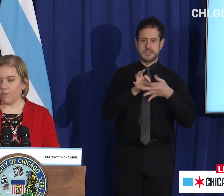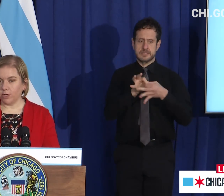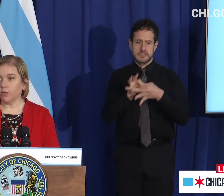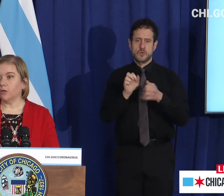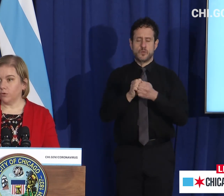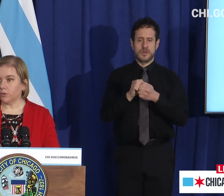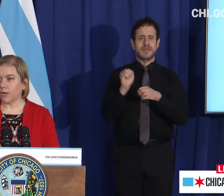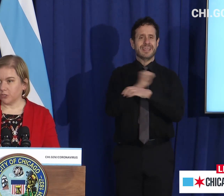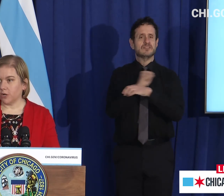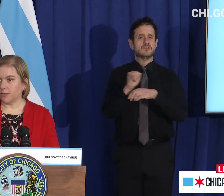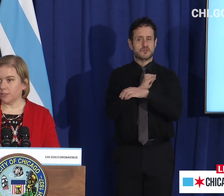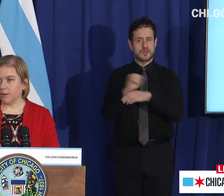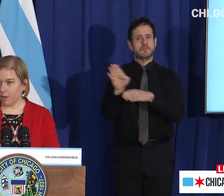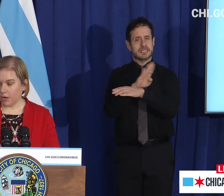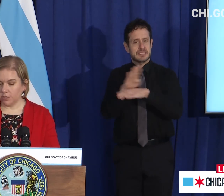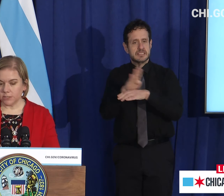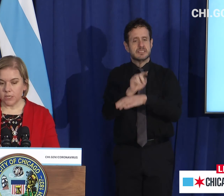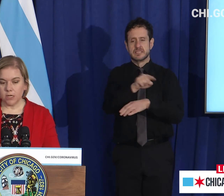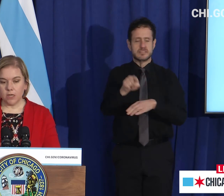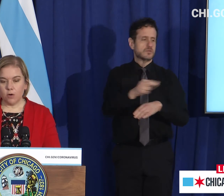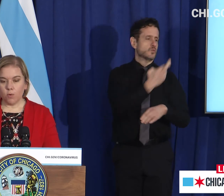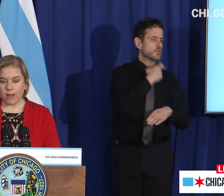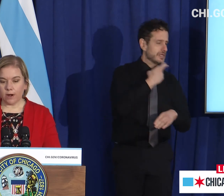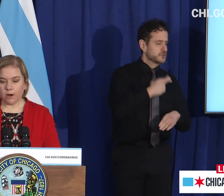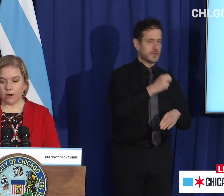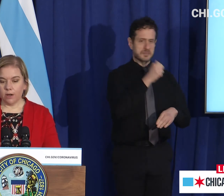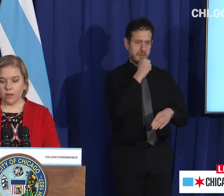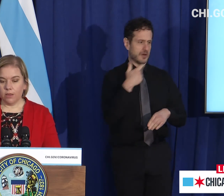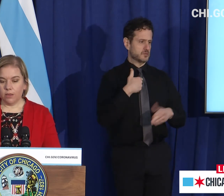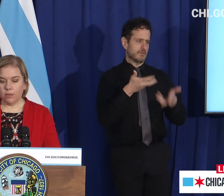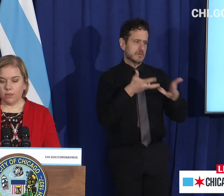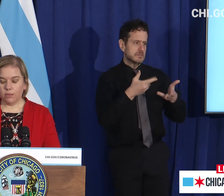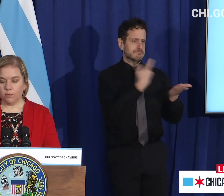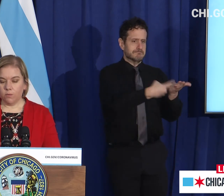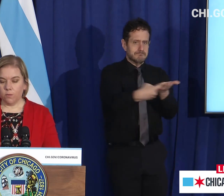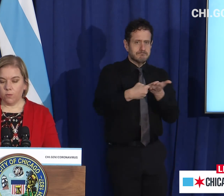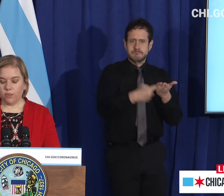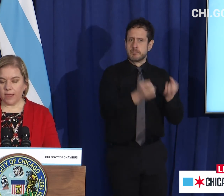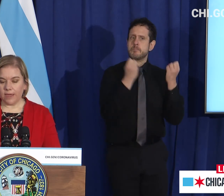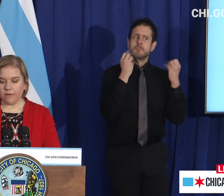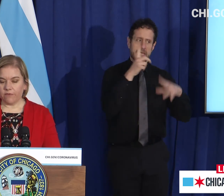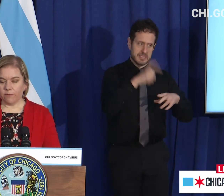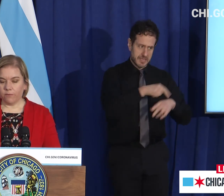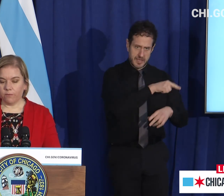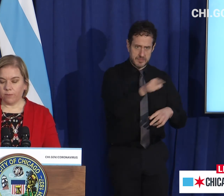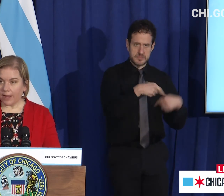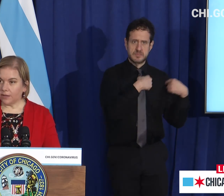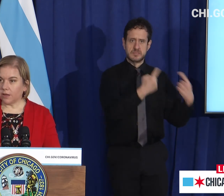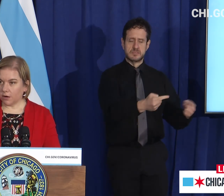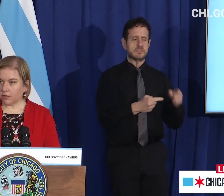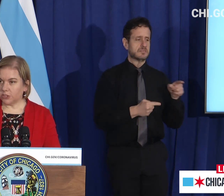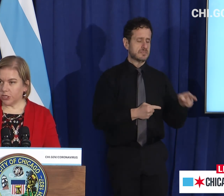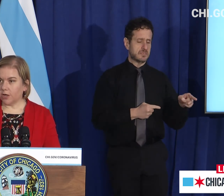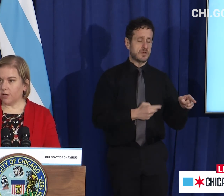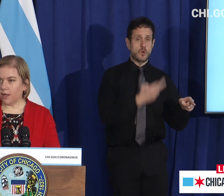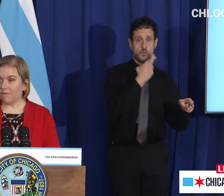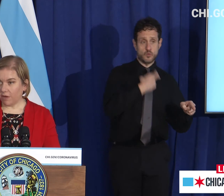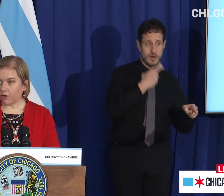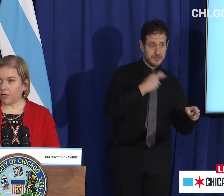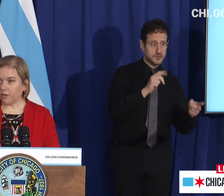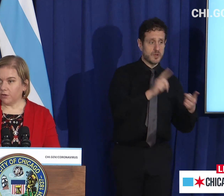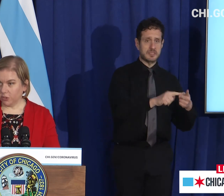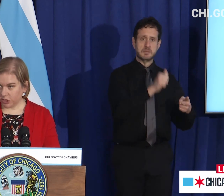board. That would include the restaurants and bars, where they have by and large done